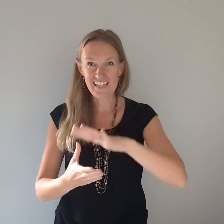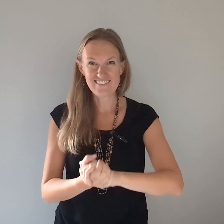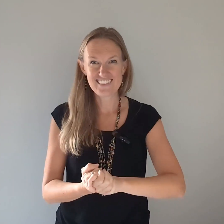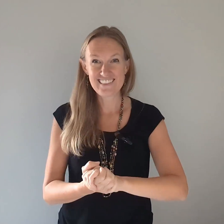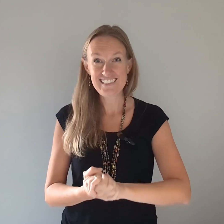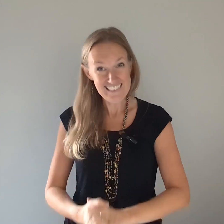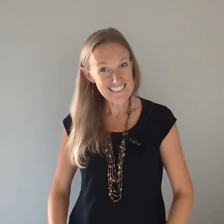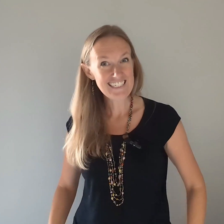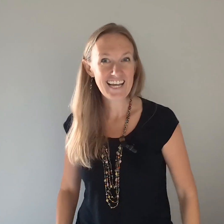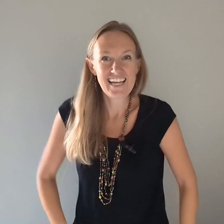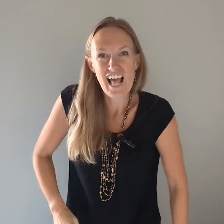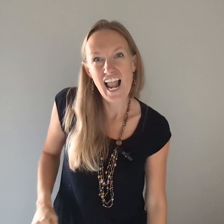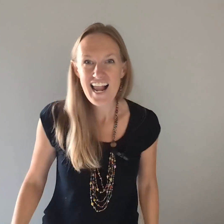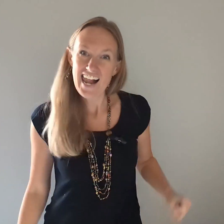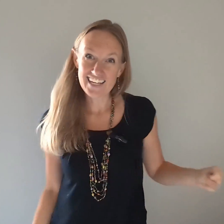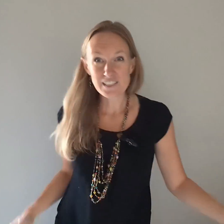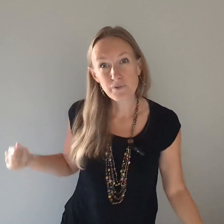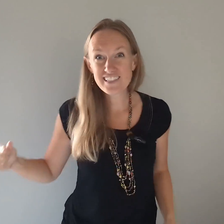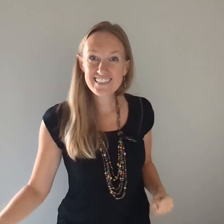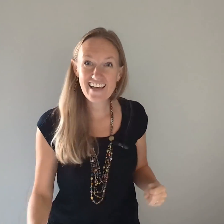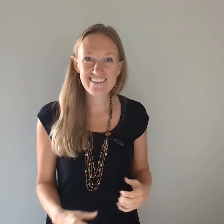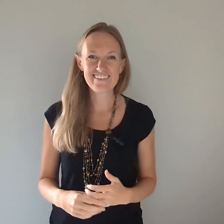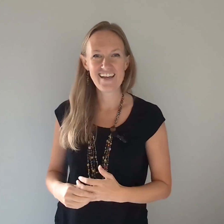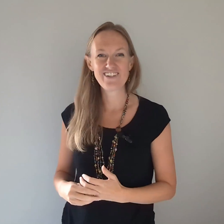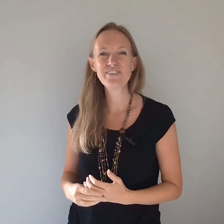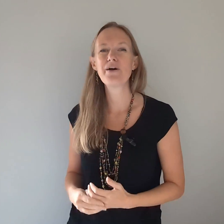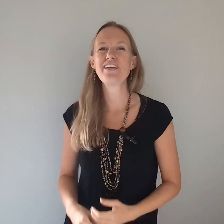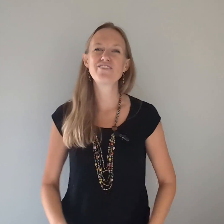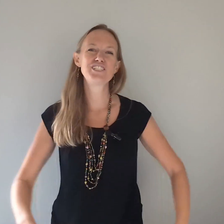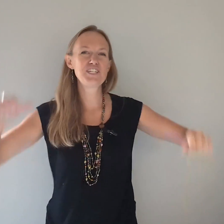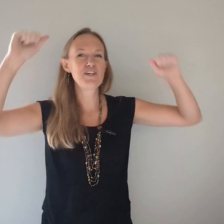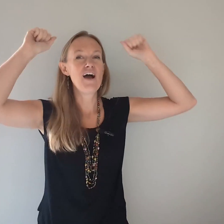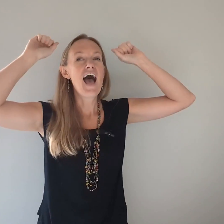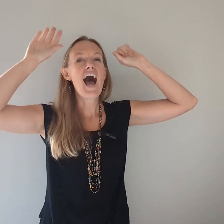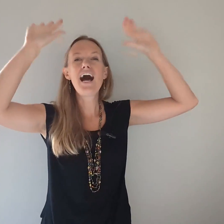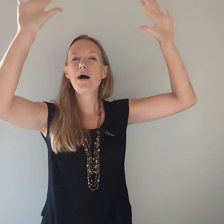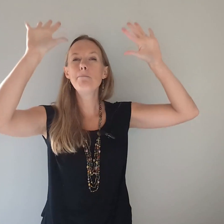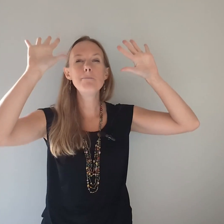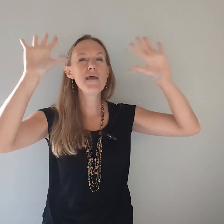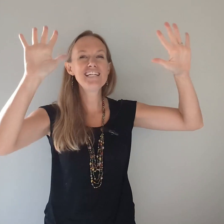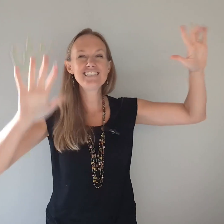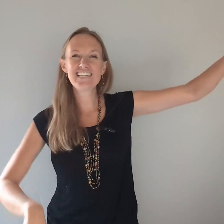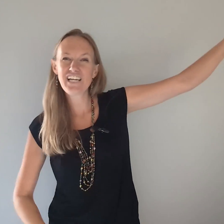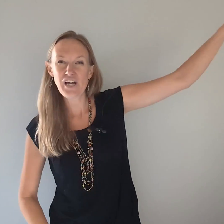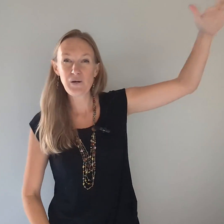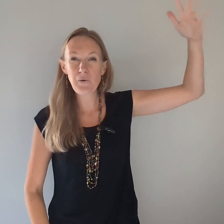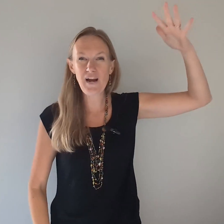believed. Okay, let's put it together, okay? Verse 1 and verse 2. Amazing